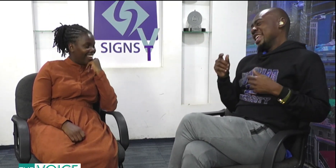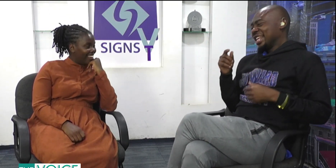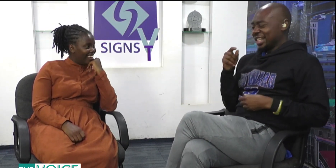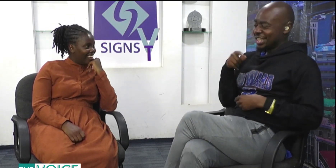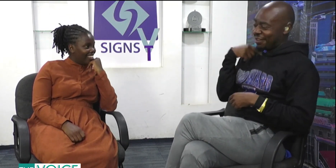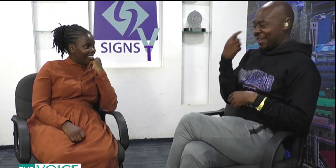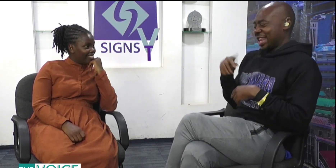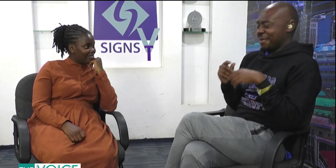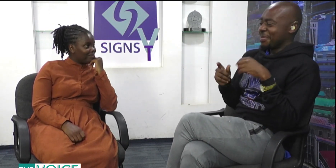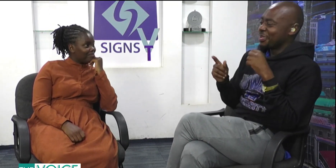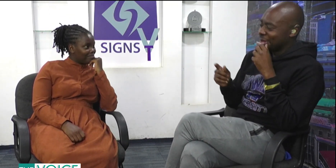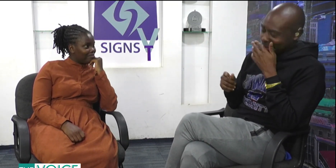Why should I lie?